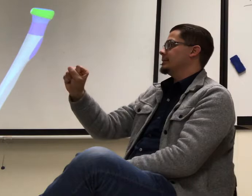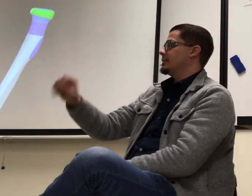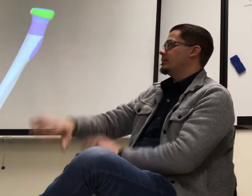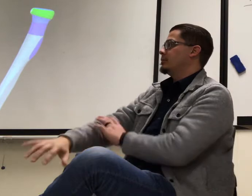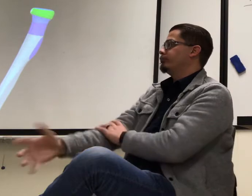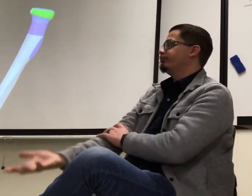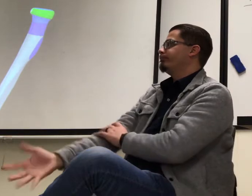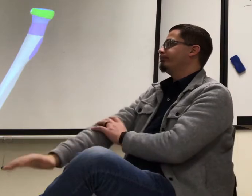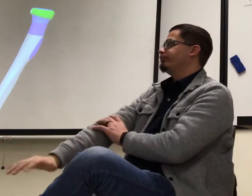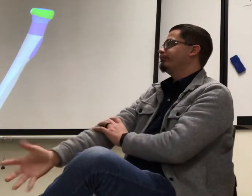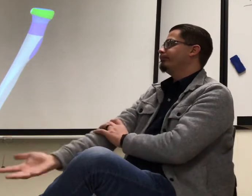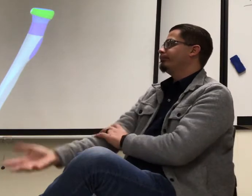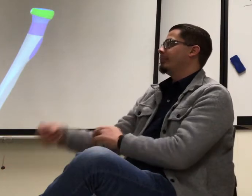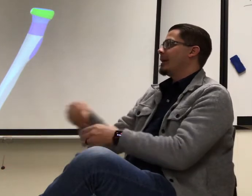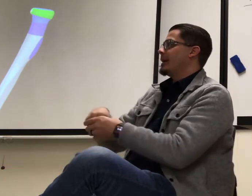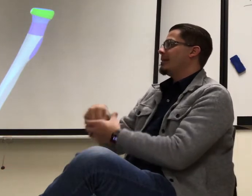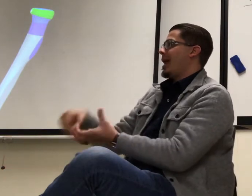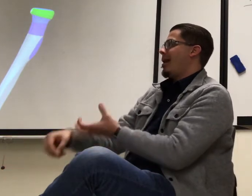radial notch,